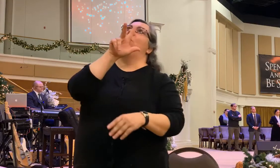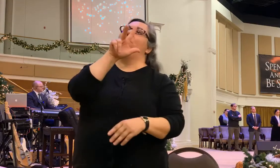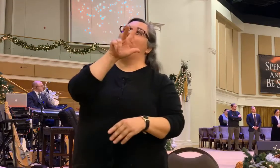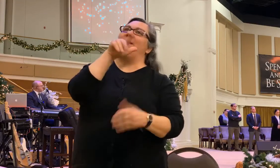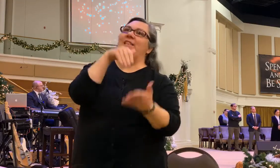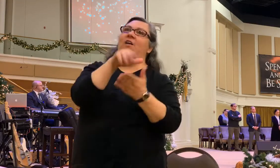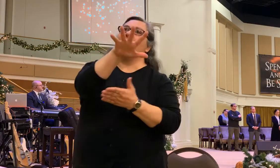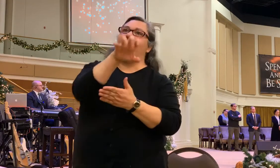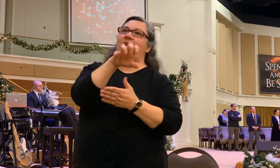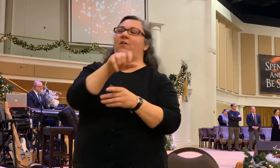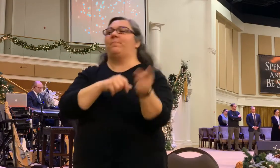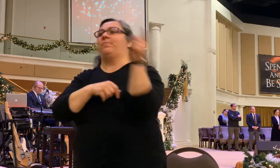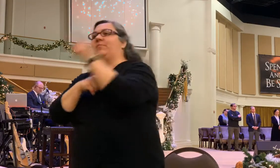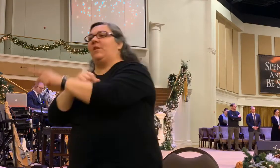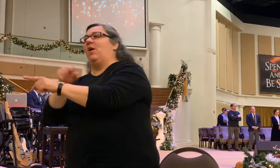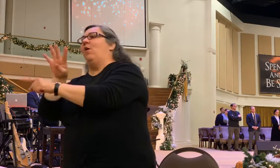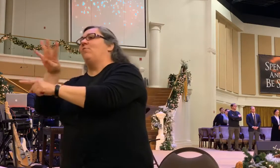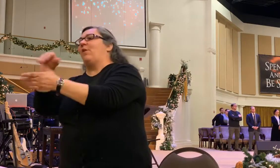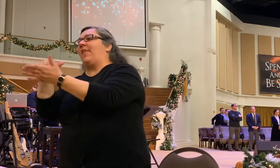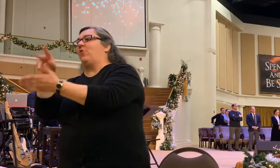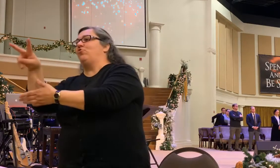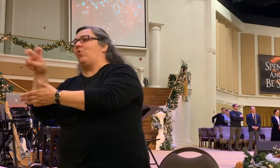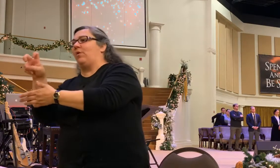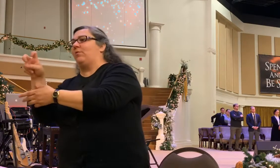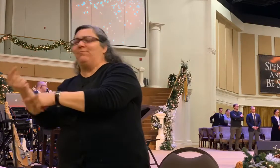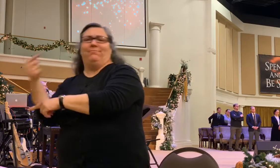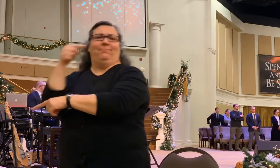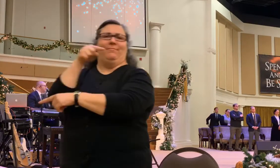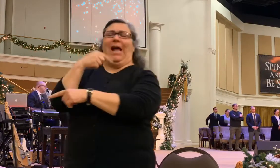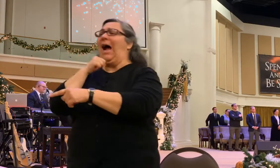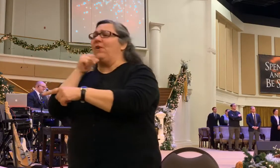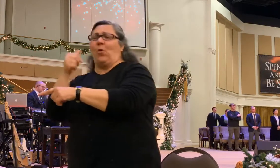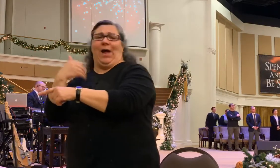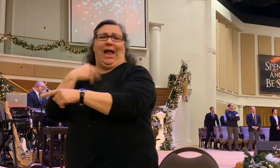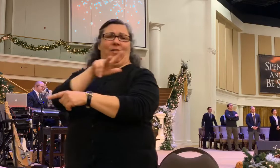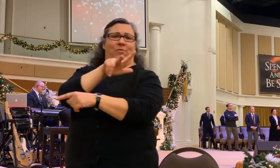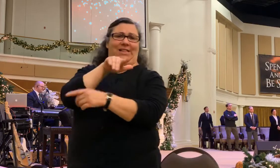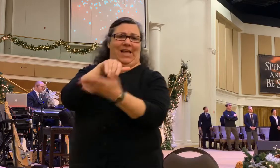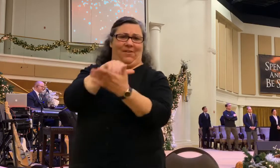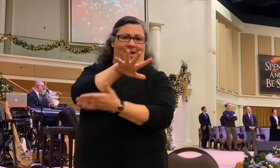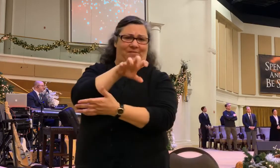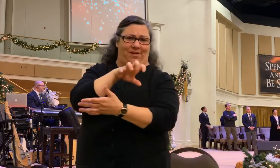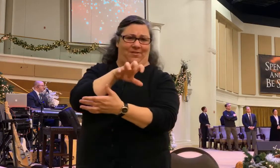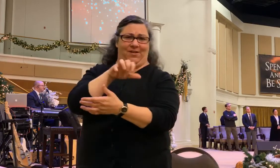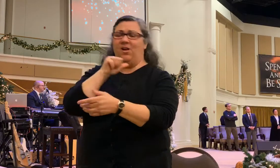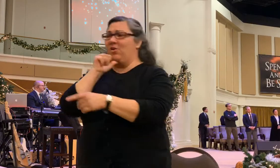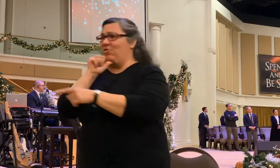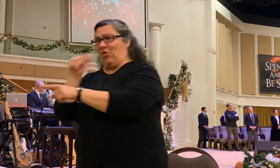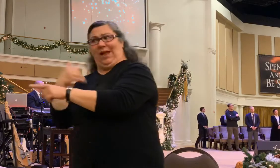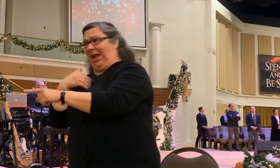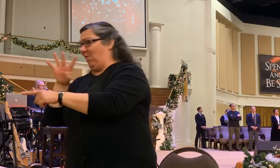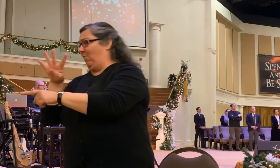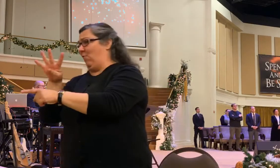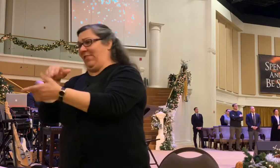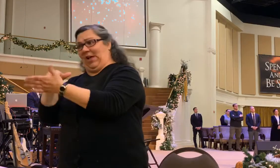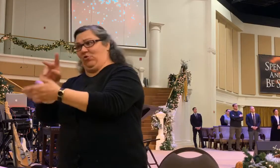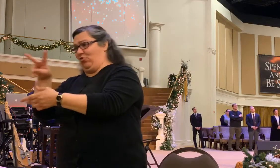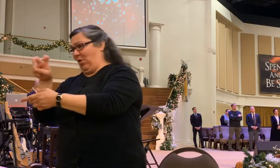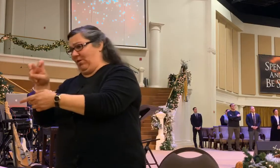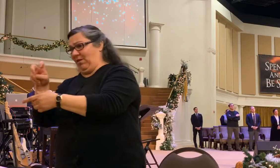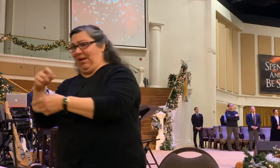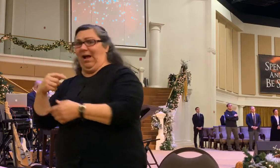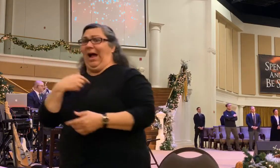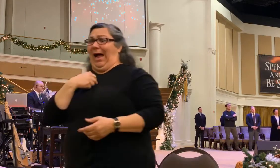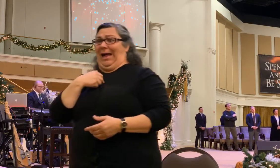dollars. The other one was $4,200. I said, I don't have $3,500. I don't have $4,200. I barely